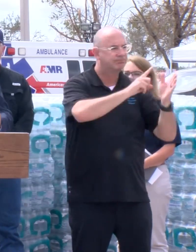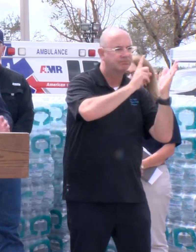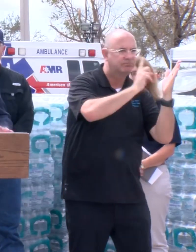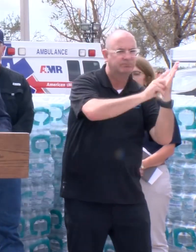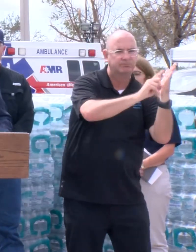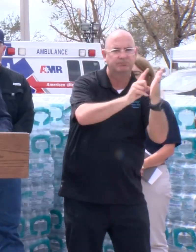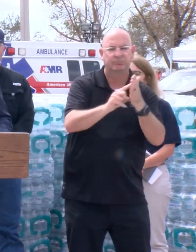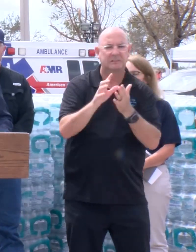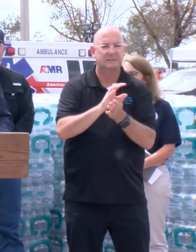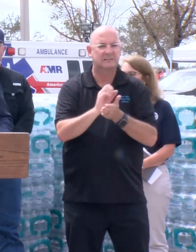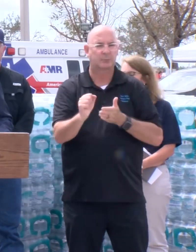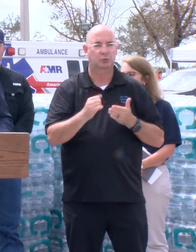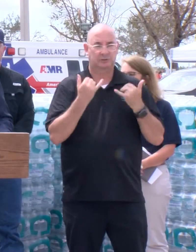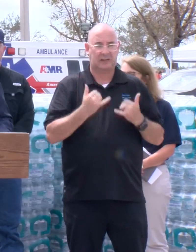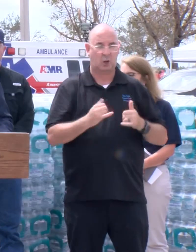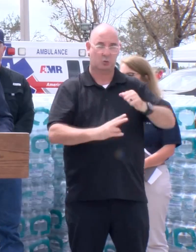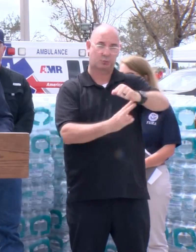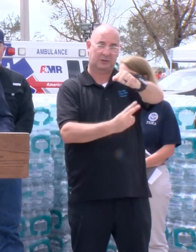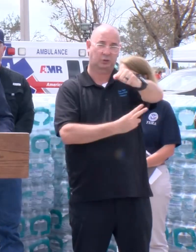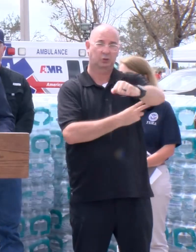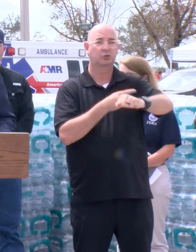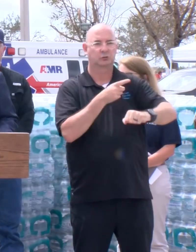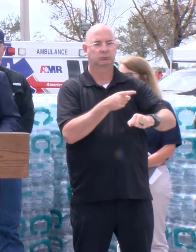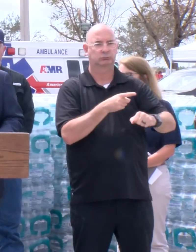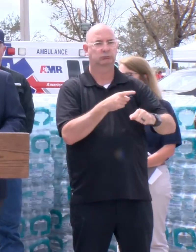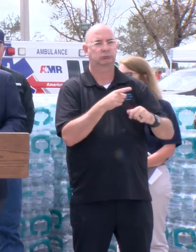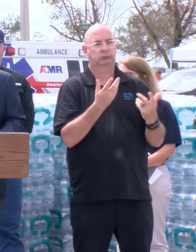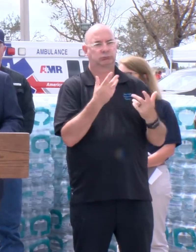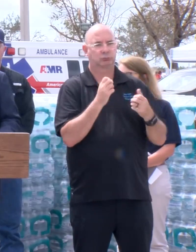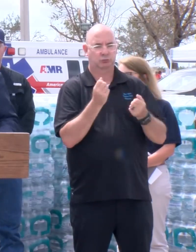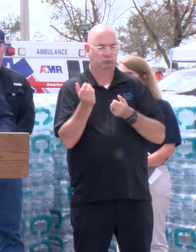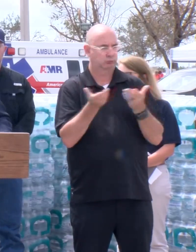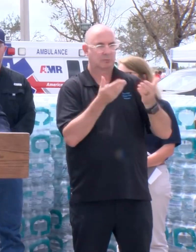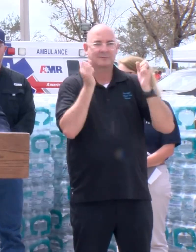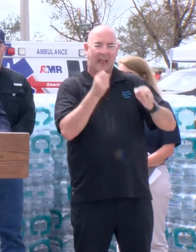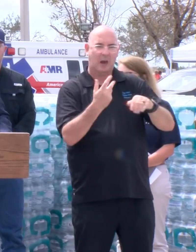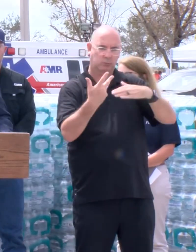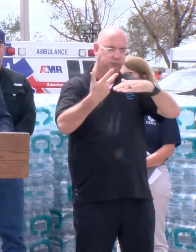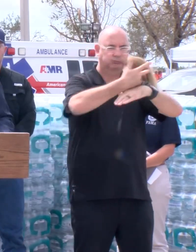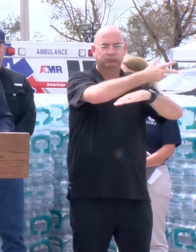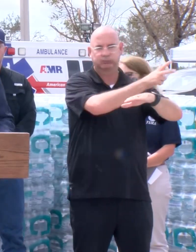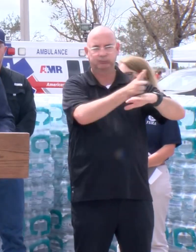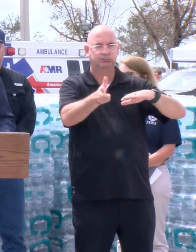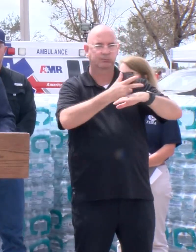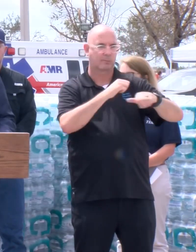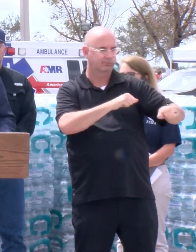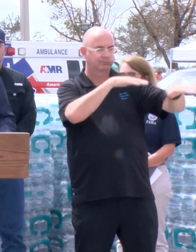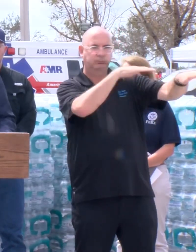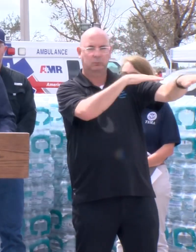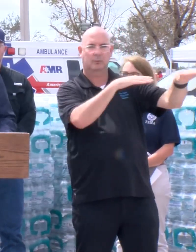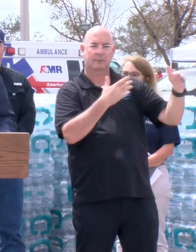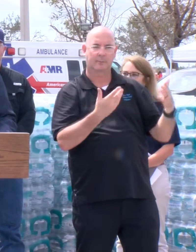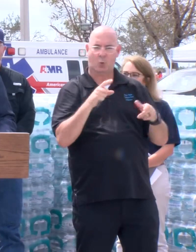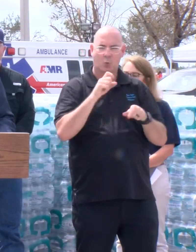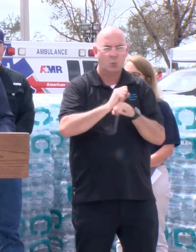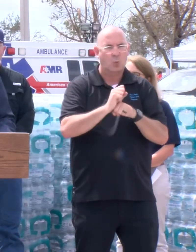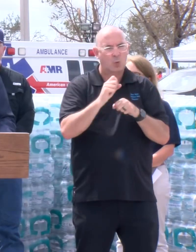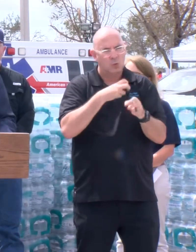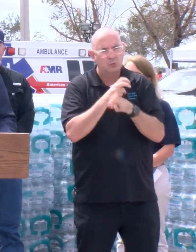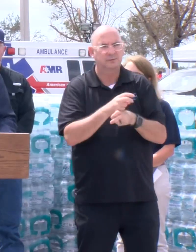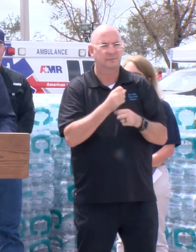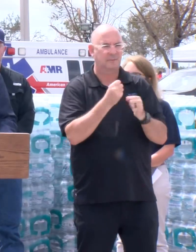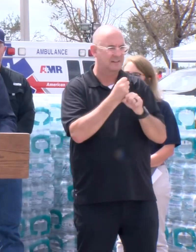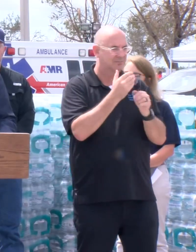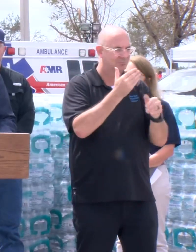bridge, now you have all these supplies coming in. So they're working really hard on that. They're making progress.